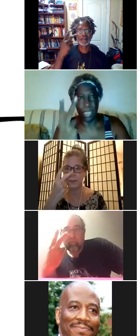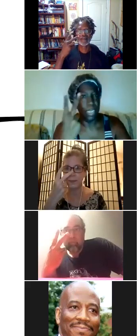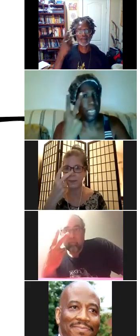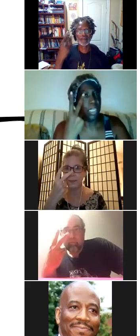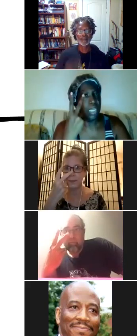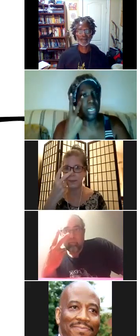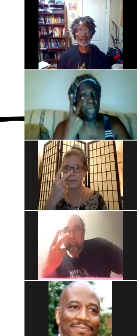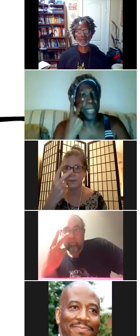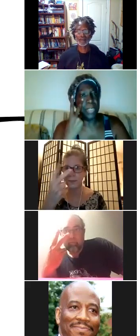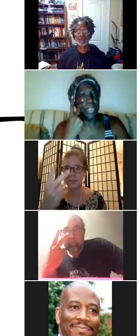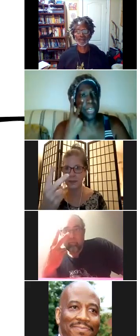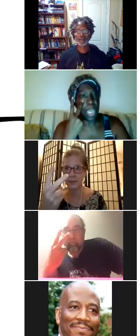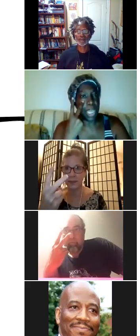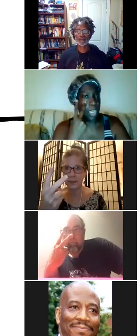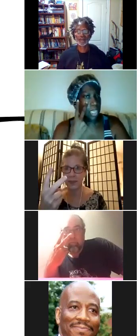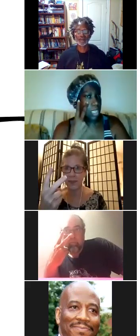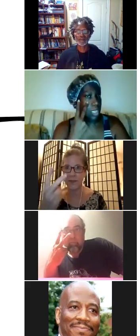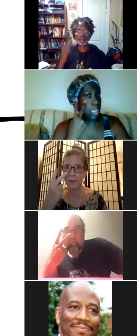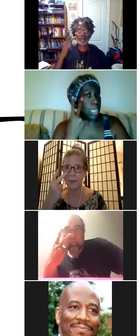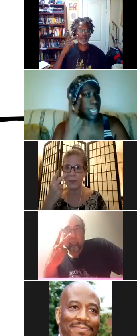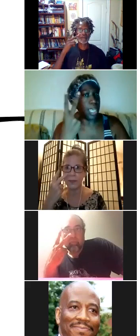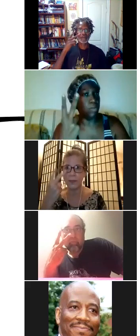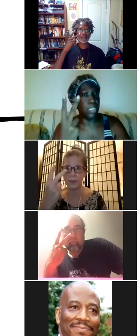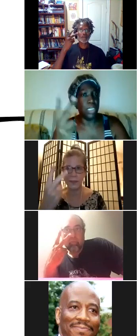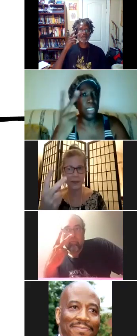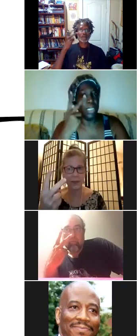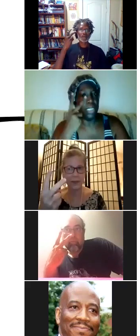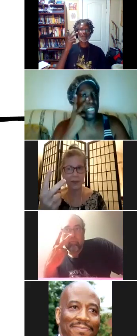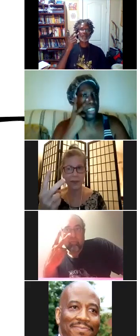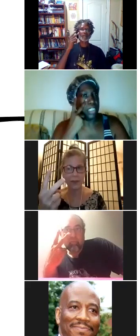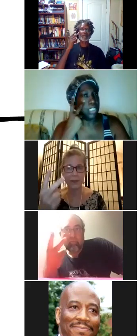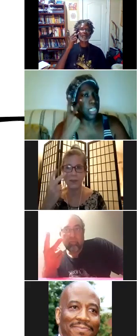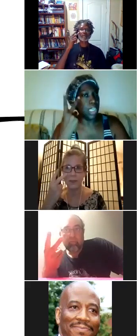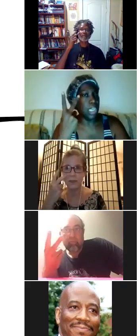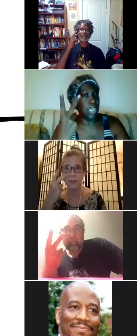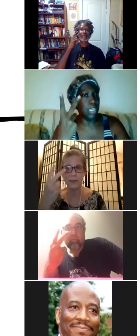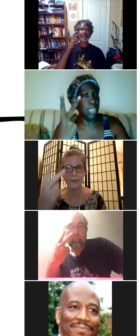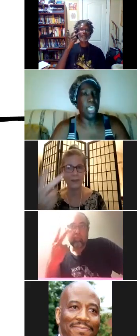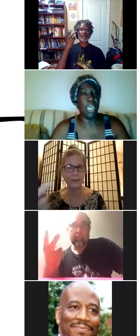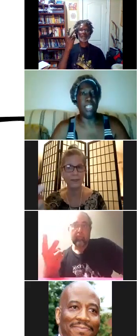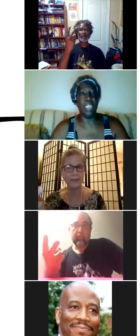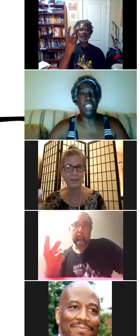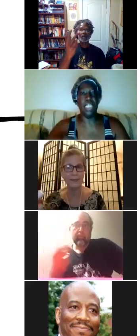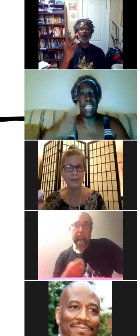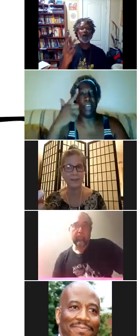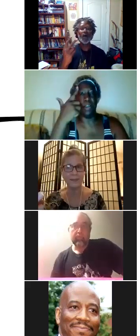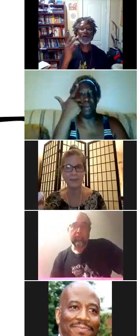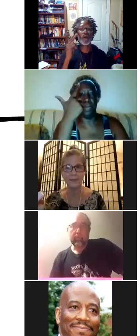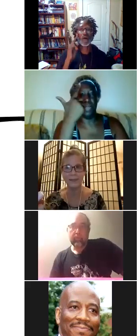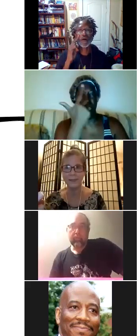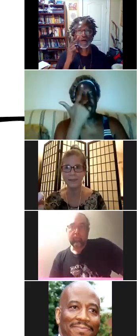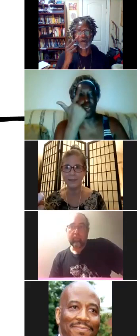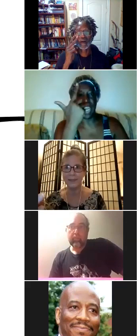dominant hand up under your eye and out. C, and this is